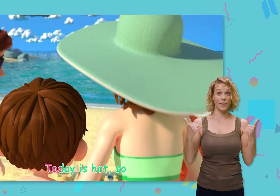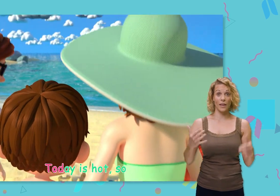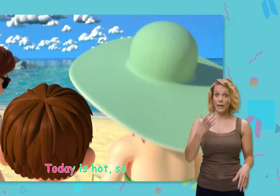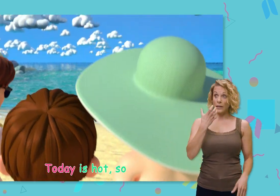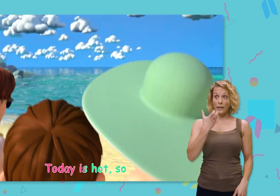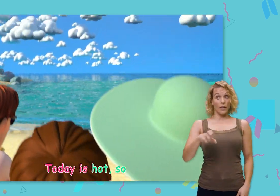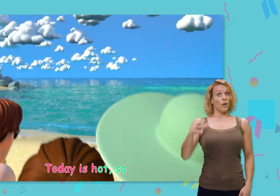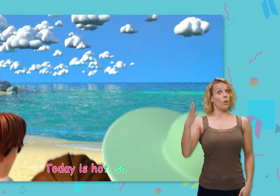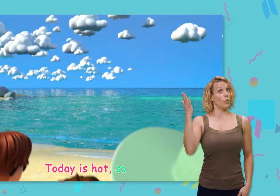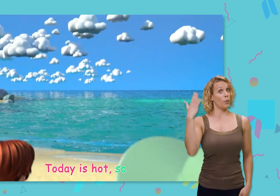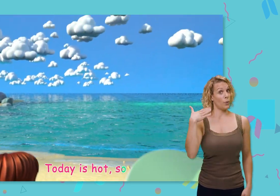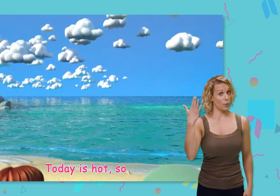Today is hot, so